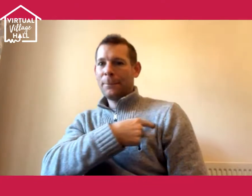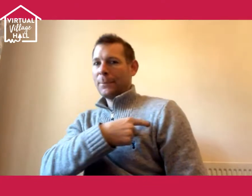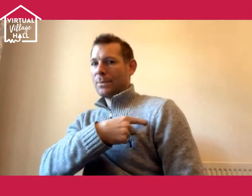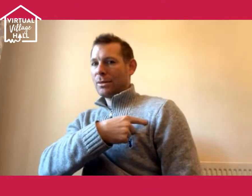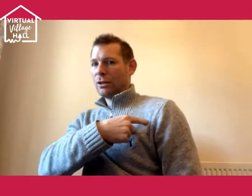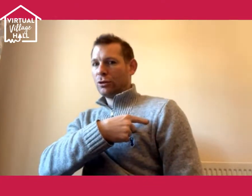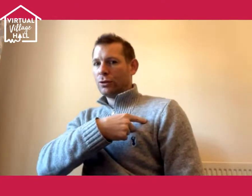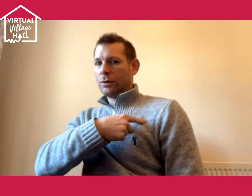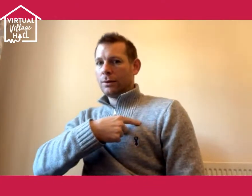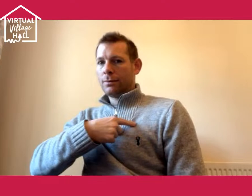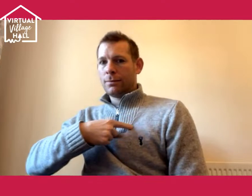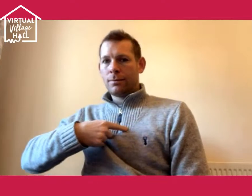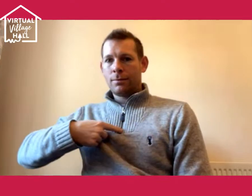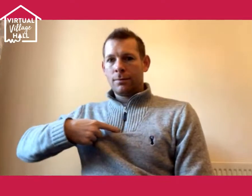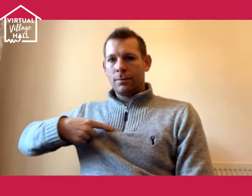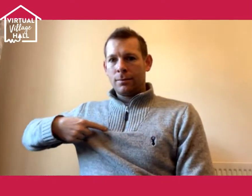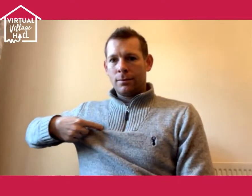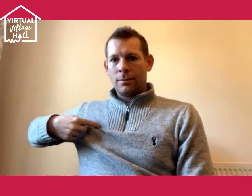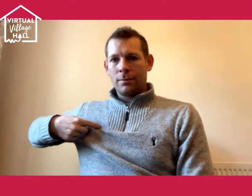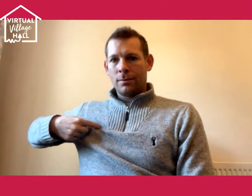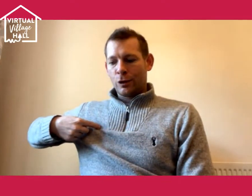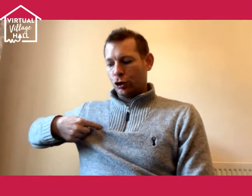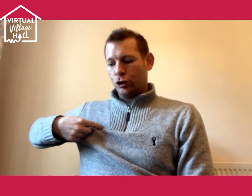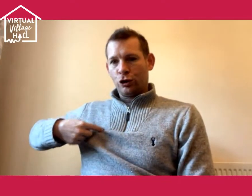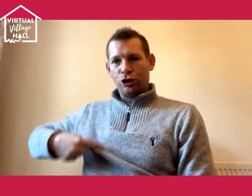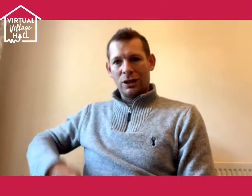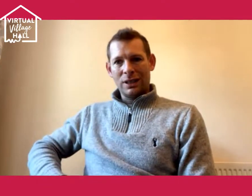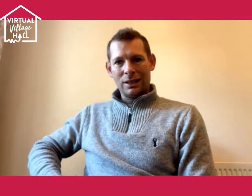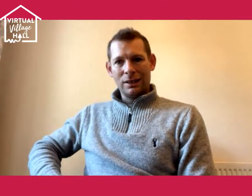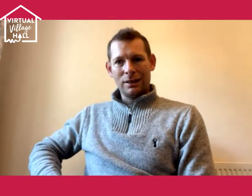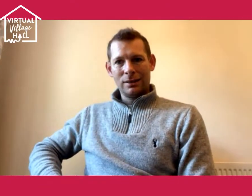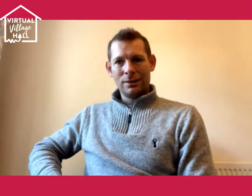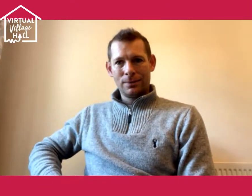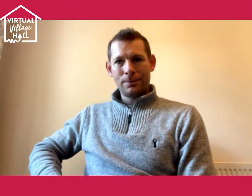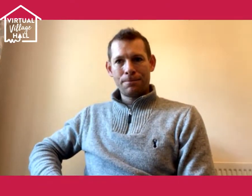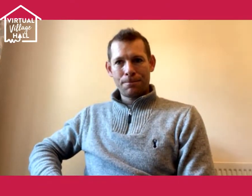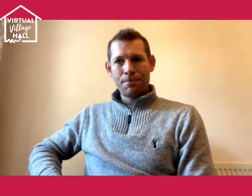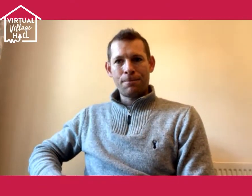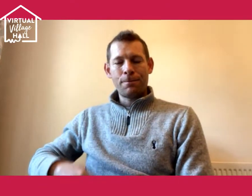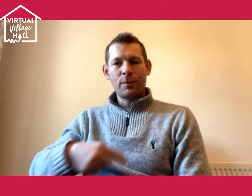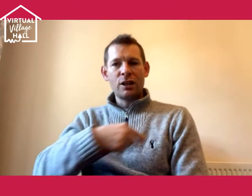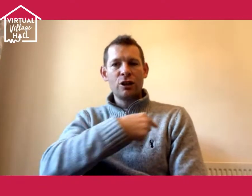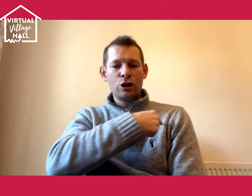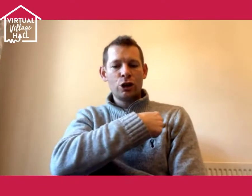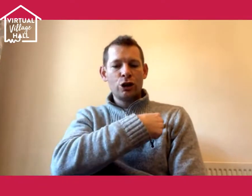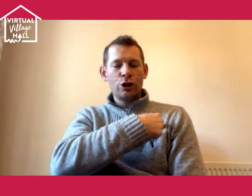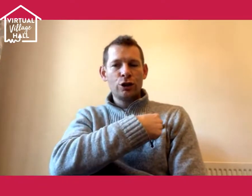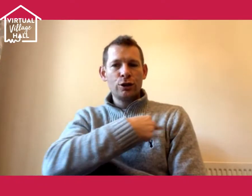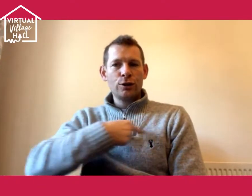So if you're referring to someone's nationality and they're Chinese, that's how you sign Chinese.